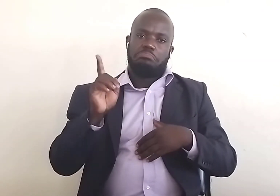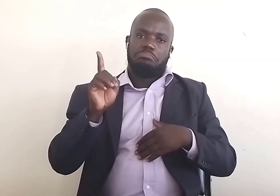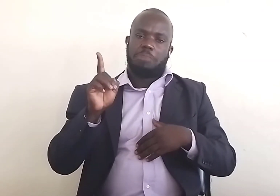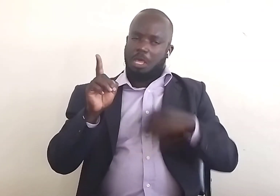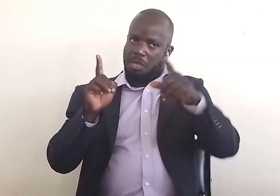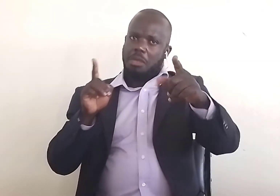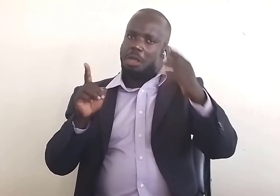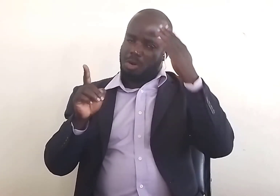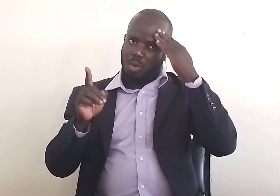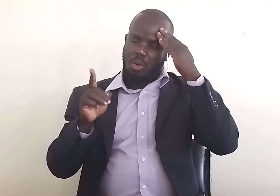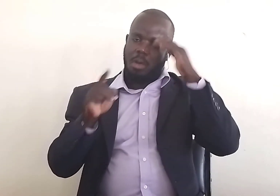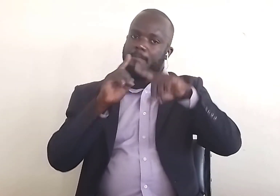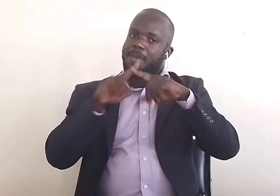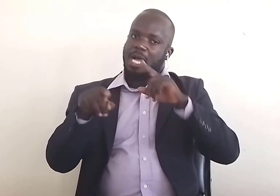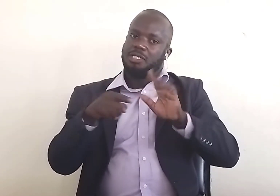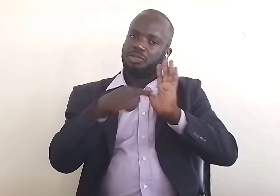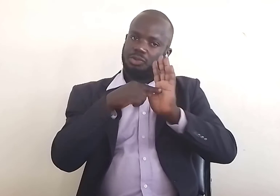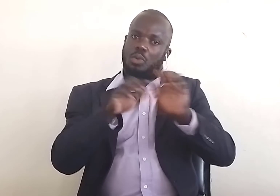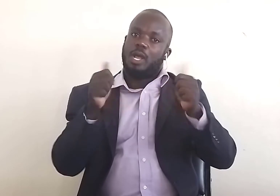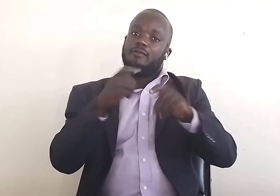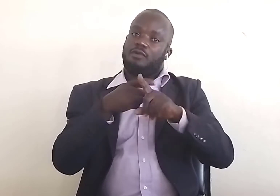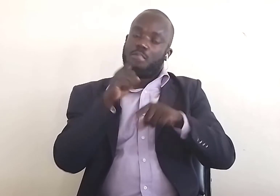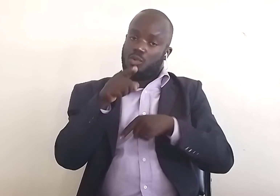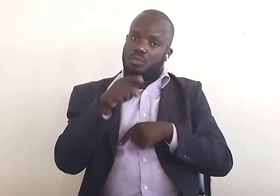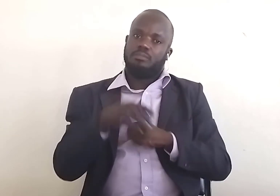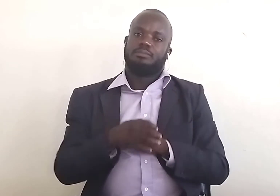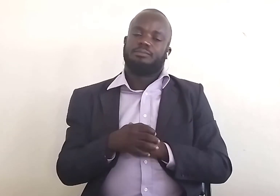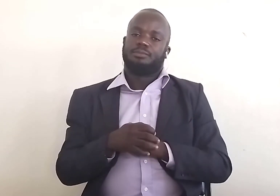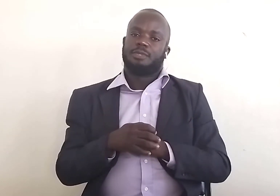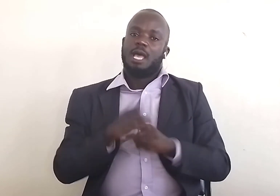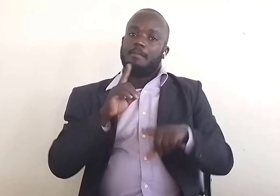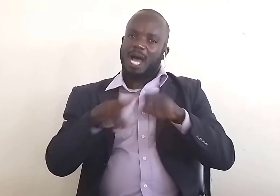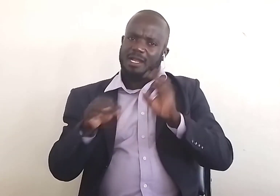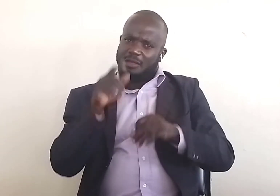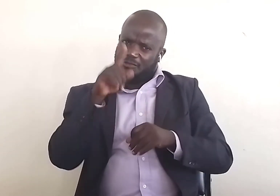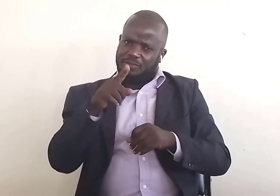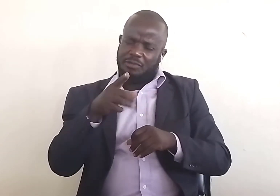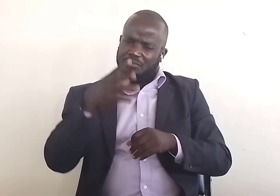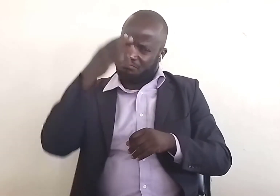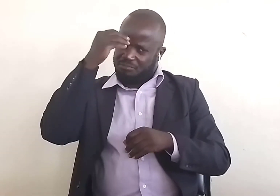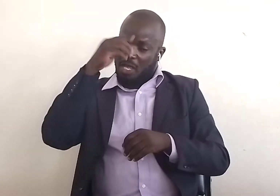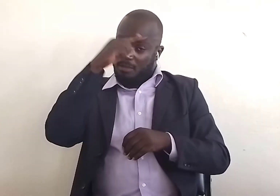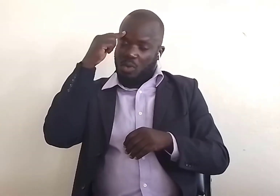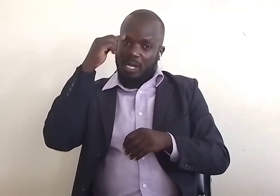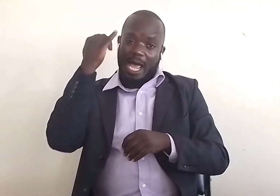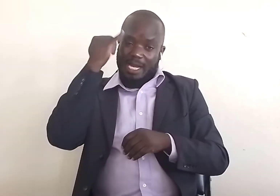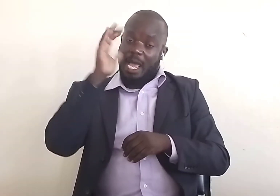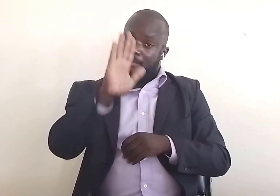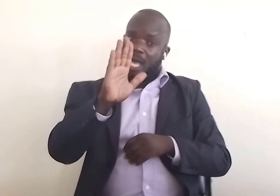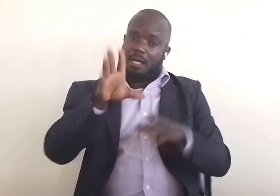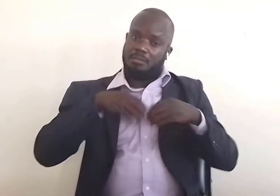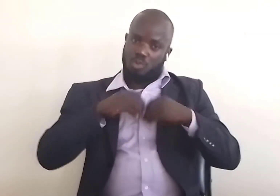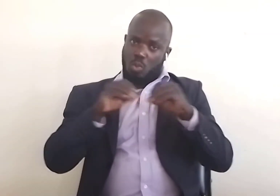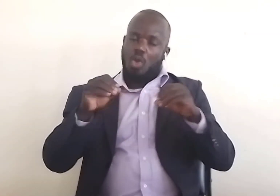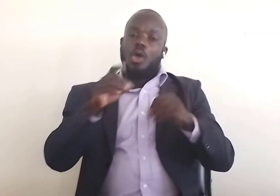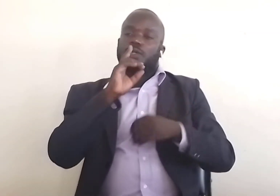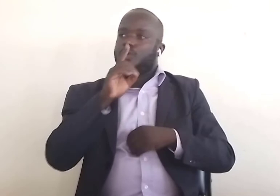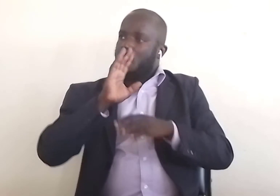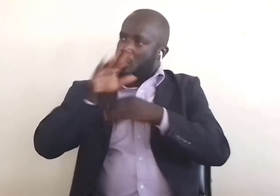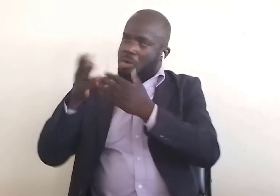never reflects well on you. If you are pouting because your idea wasn't accepted, you can be assured that everyone in the office knows, and it's